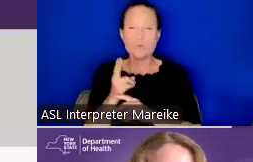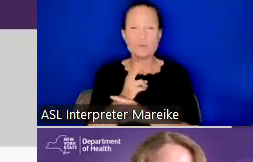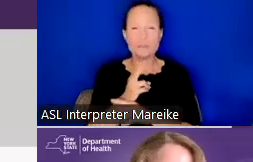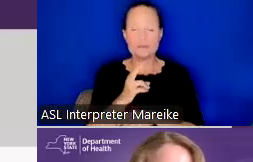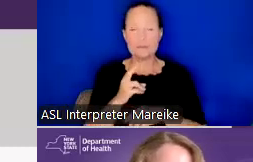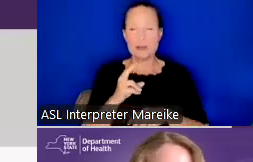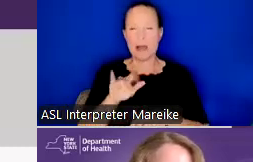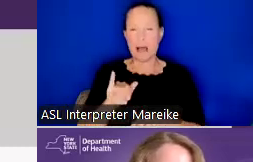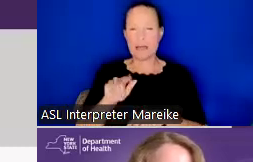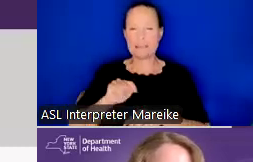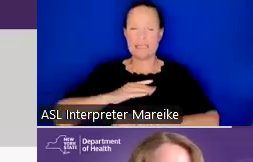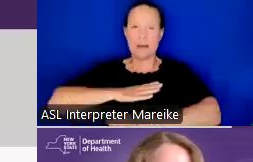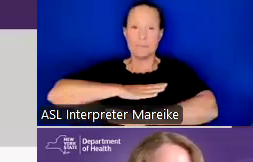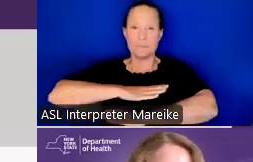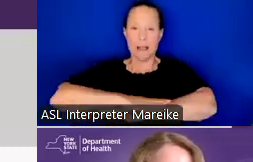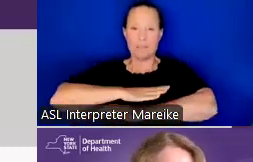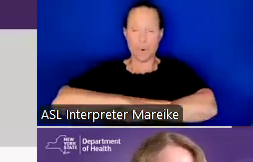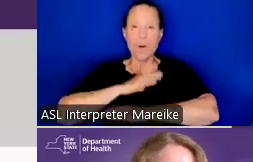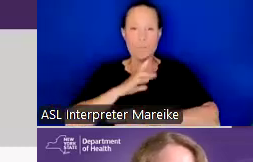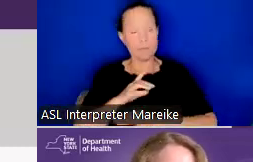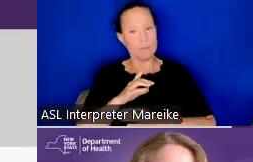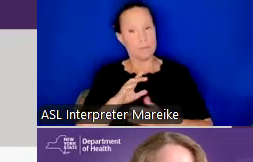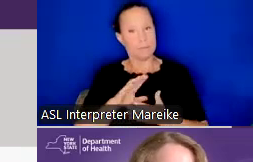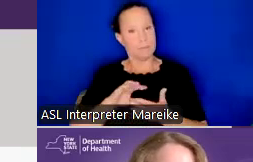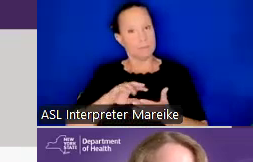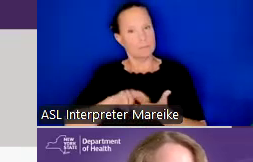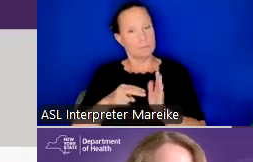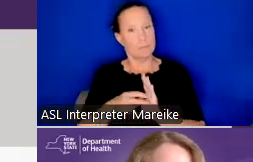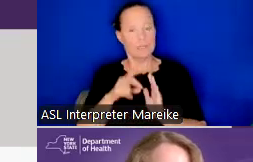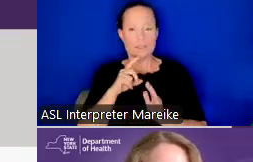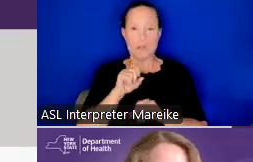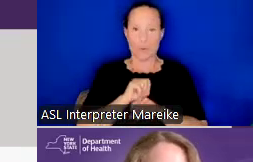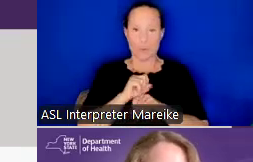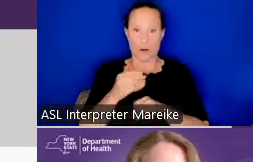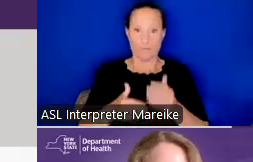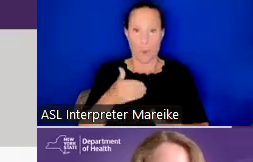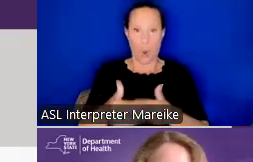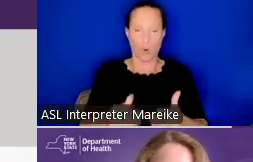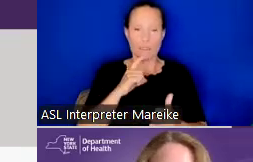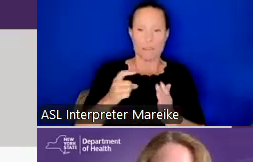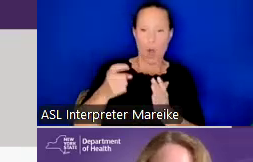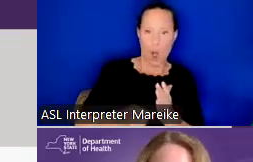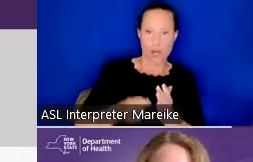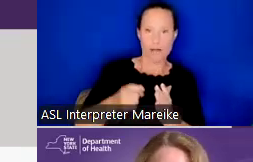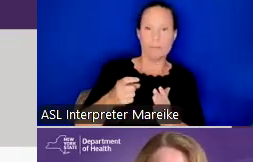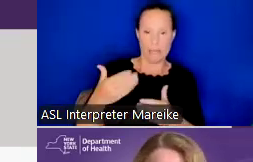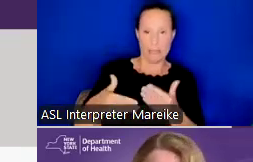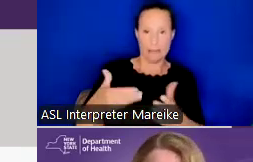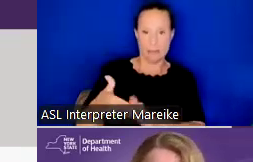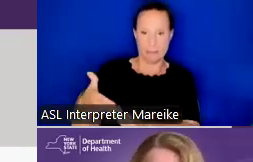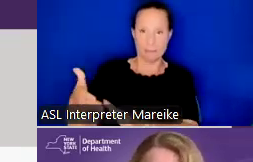platform that enables the automation of workflows and also allowing,